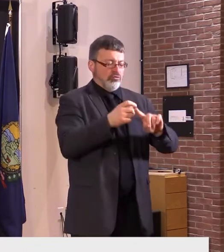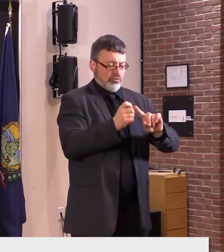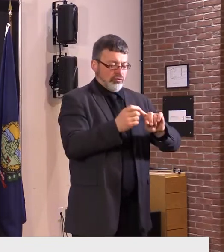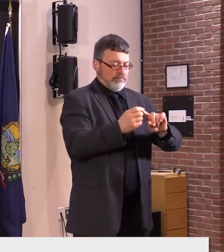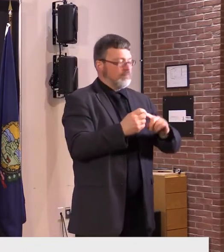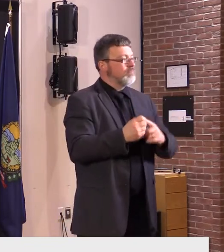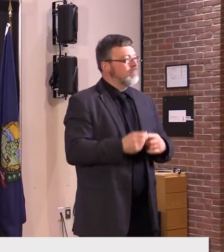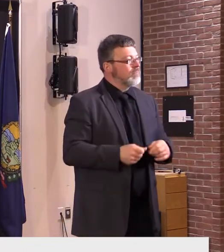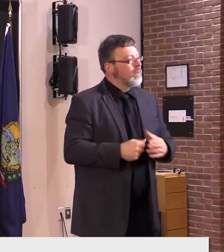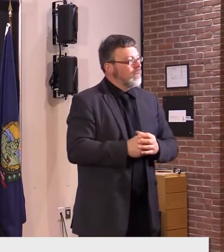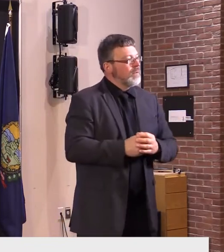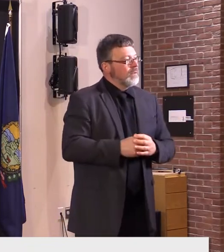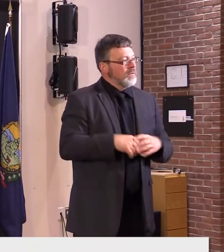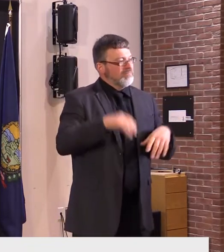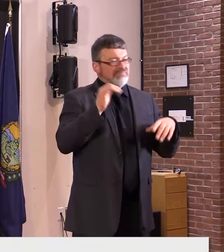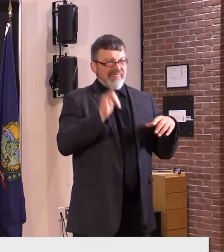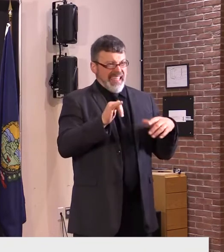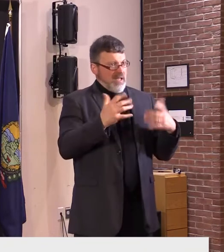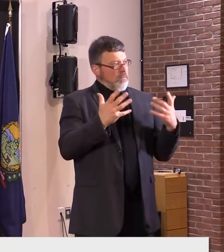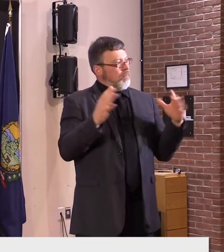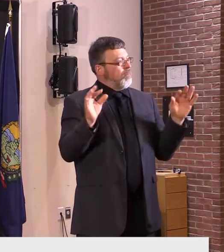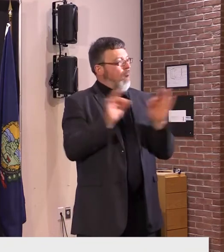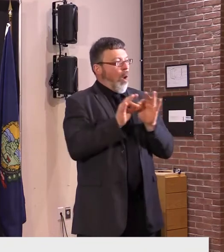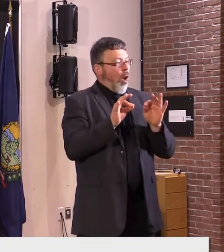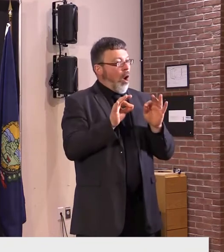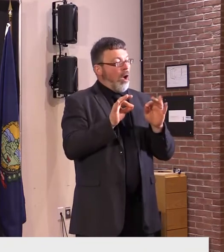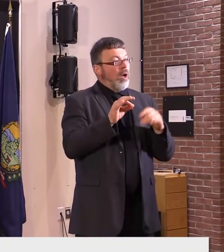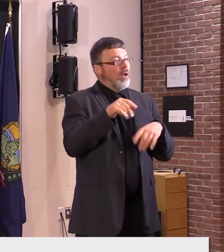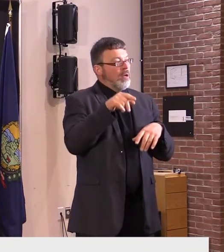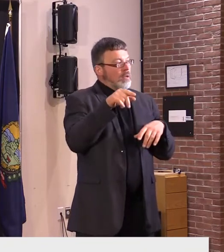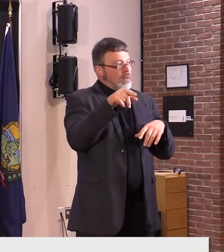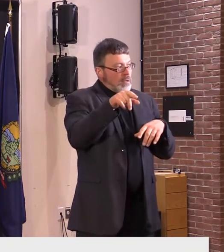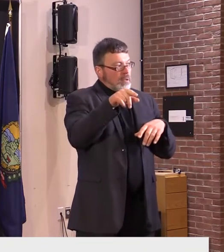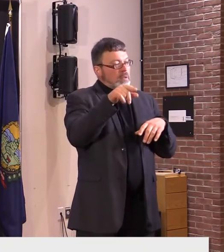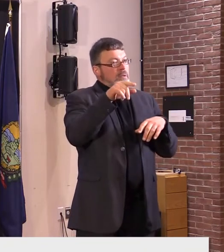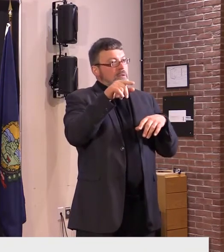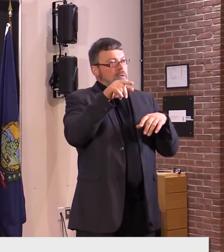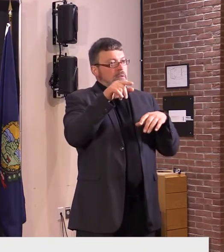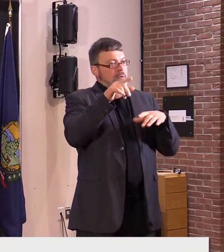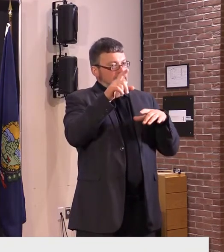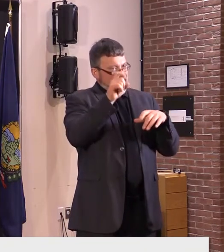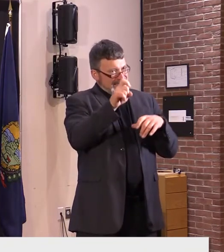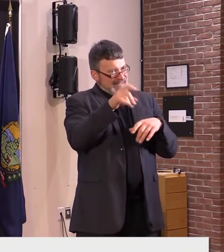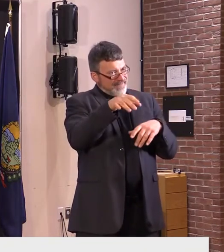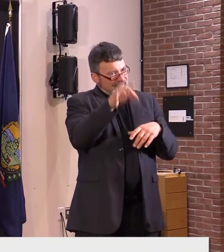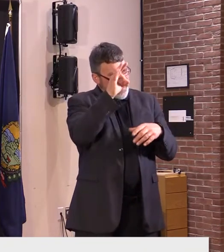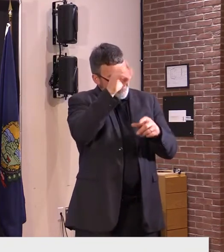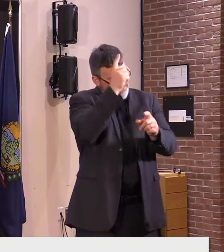only something that's really going to be beneficial and not in any way harmful to their child.